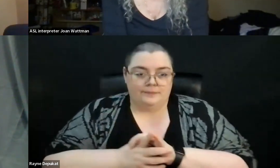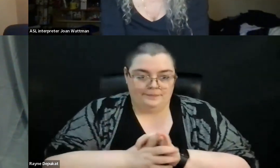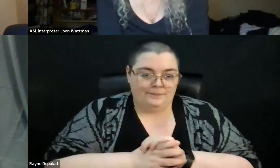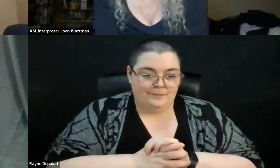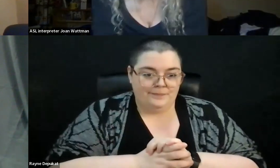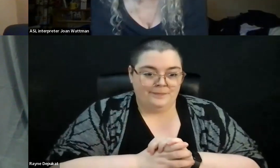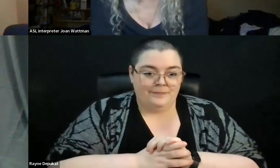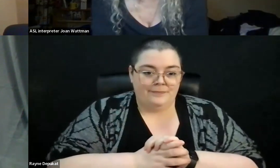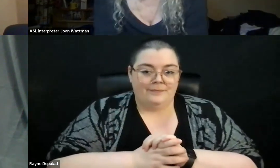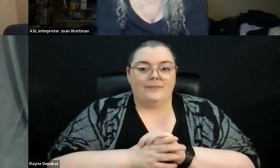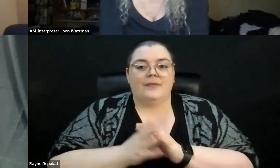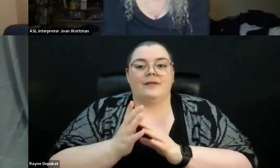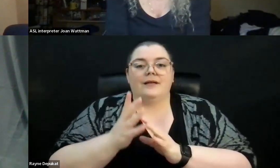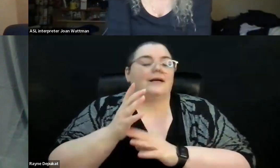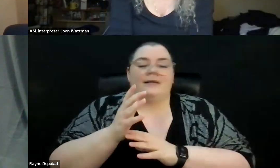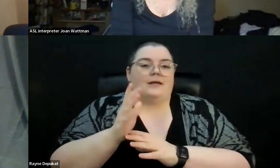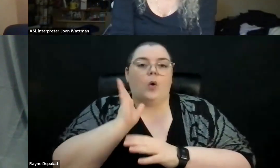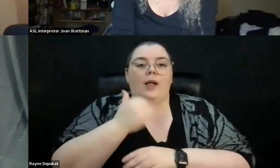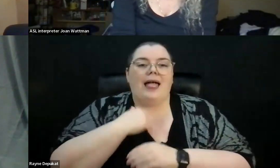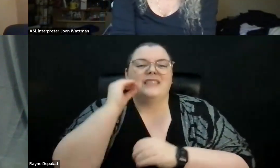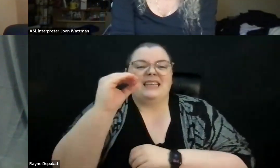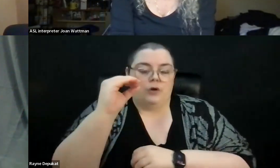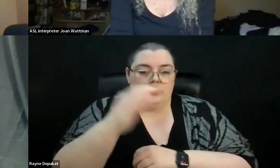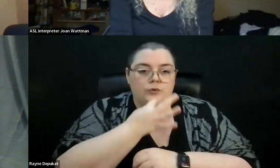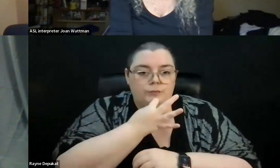and especially legally qualified interpreters.